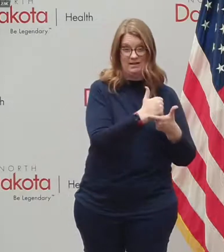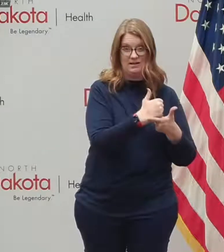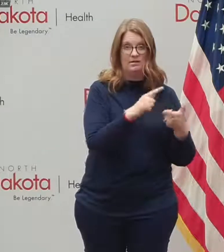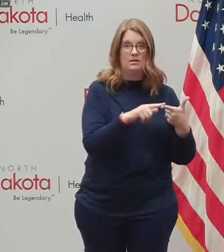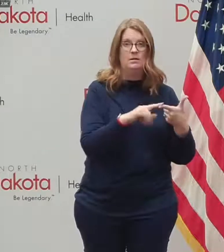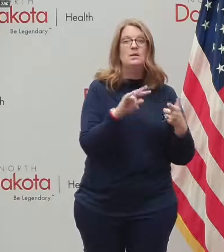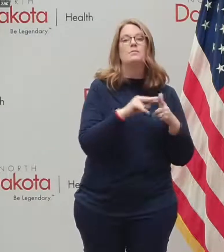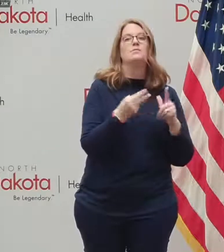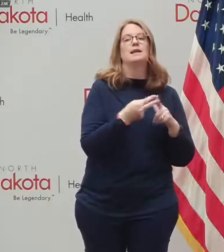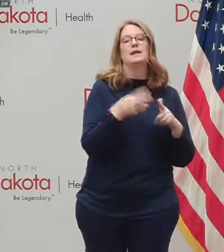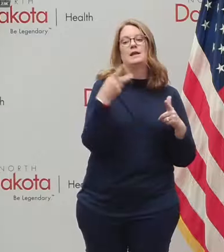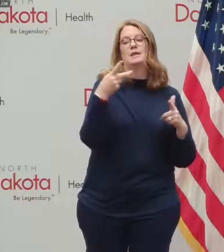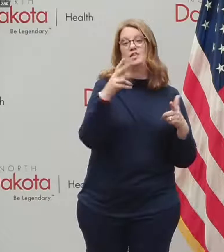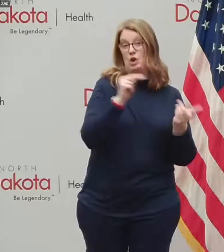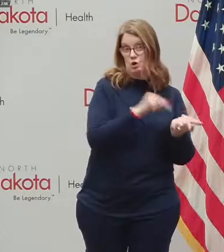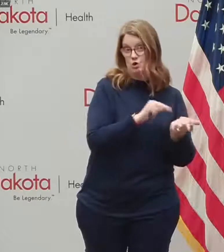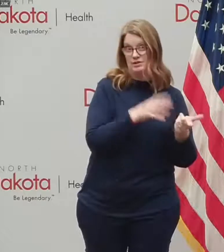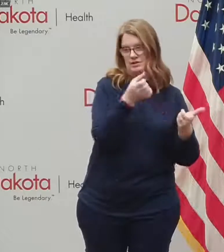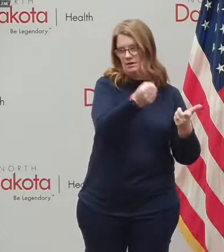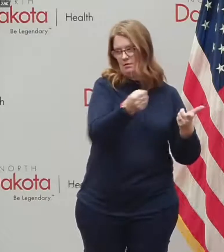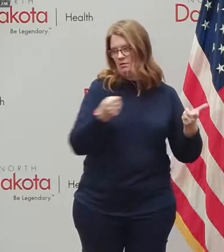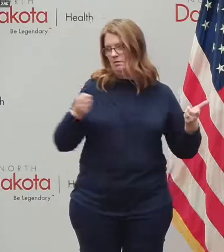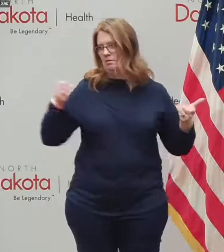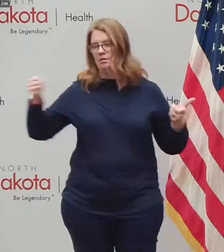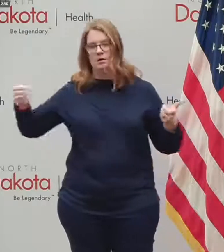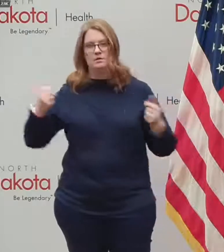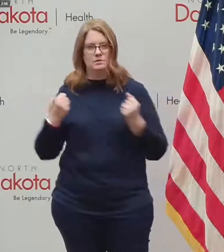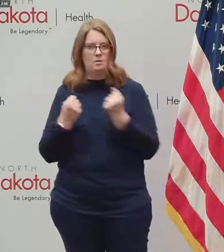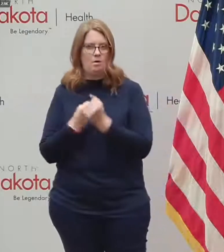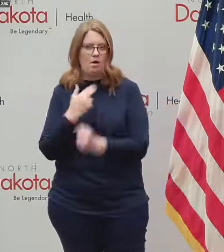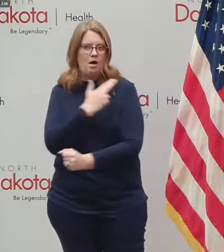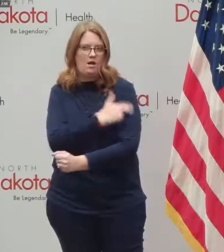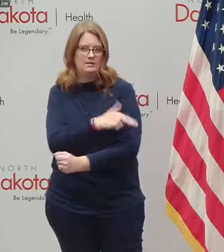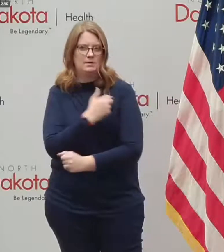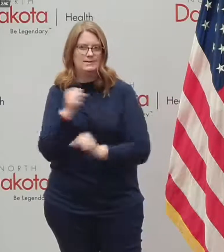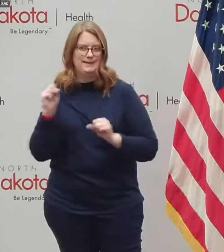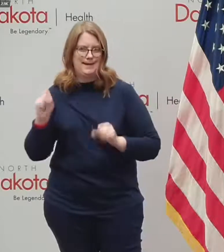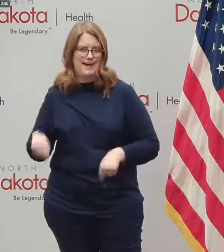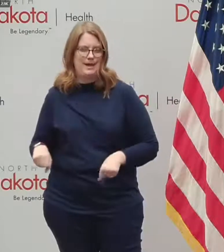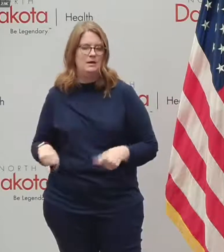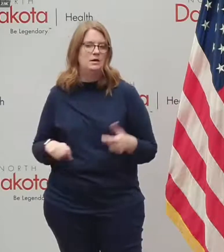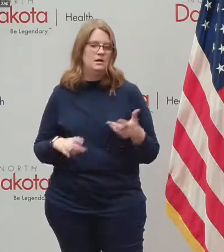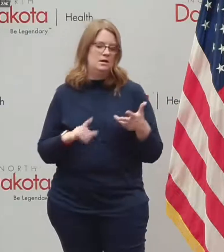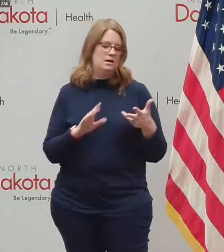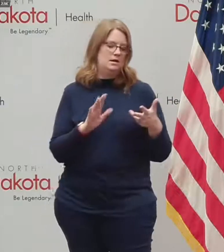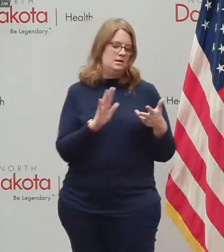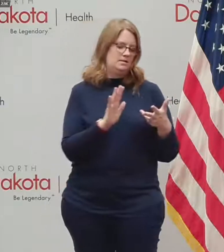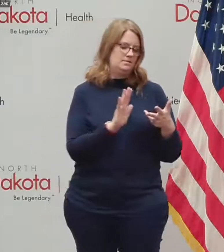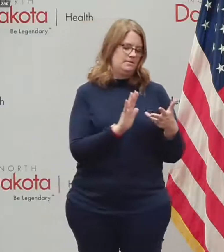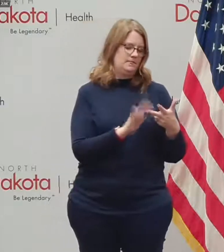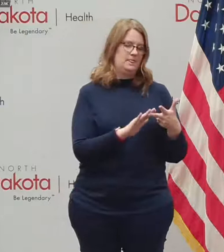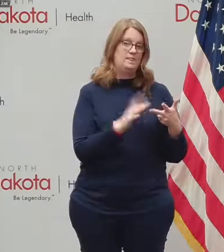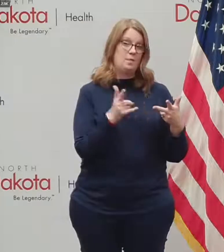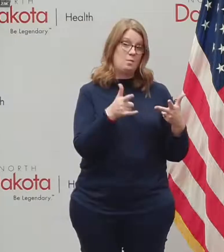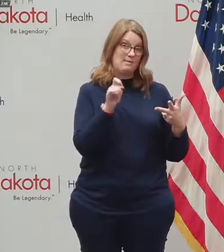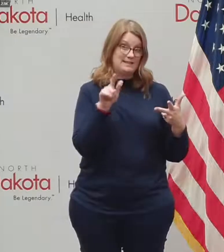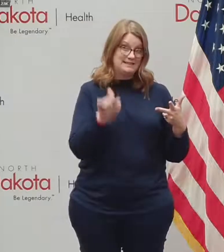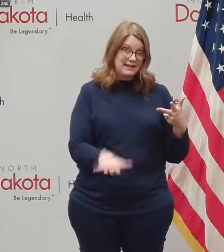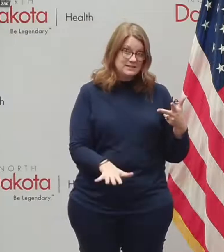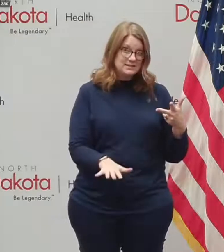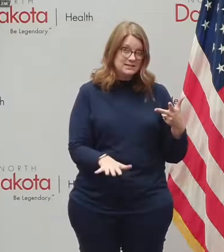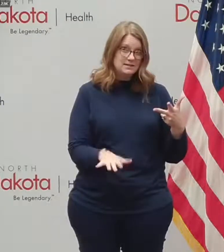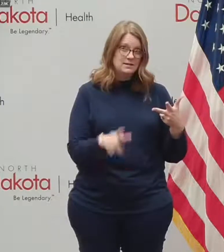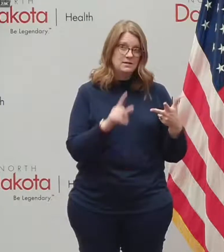of nurses at Department of Health into supporting the hospitals more directly. The rapid testing that we're going to